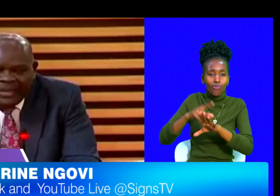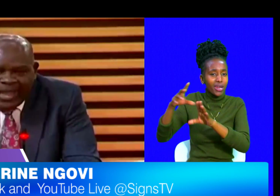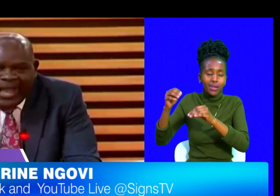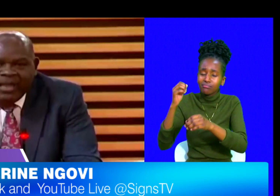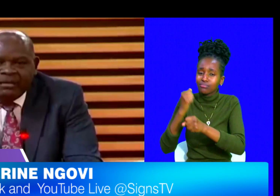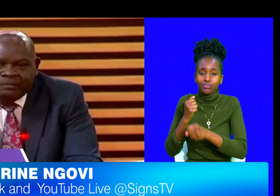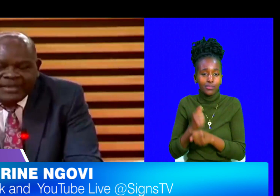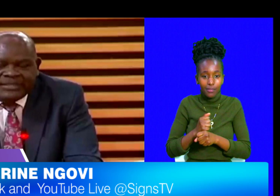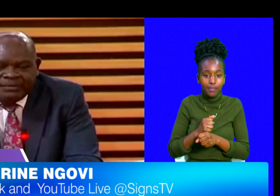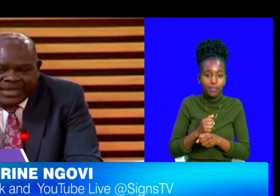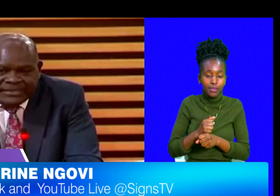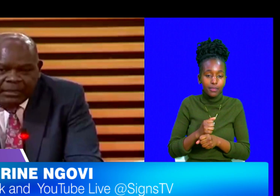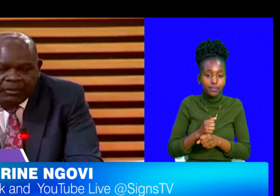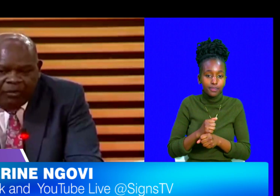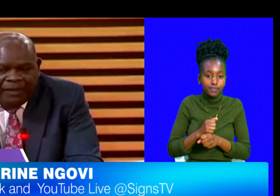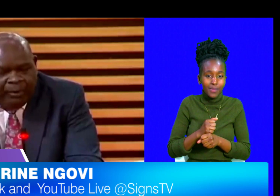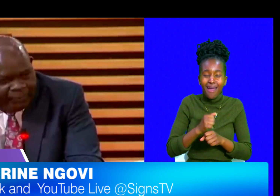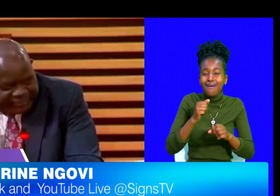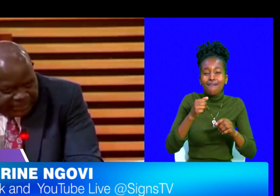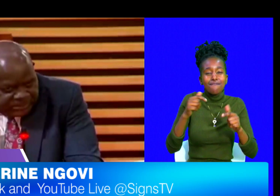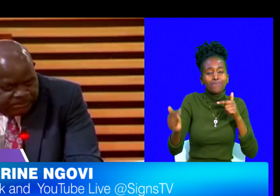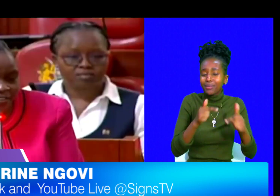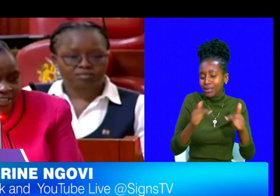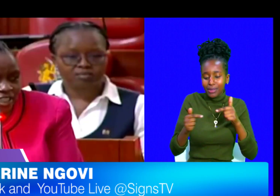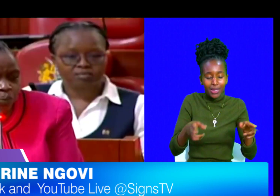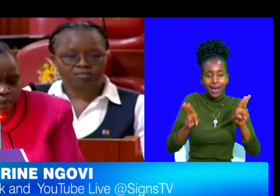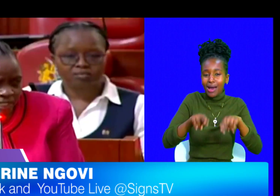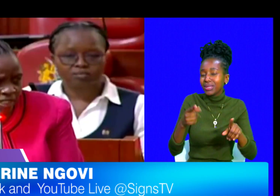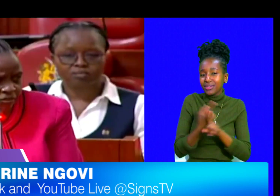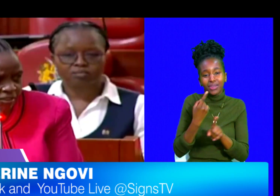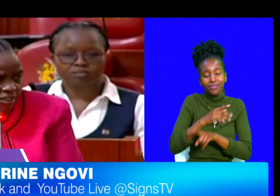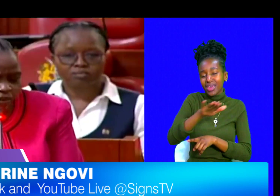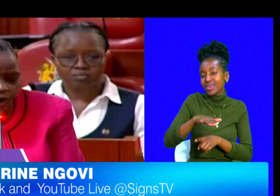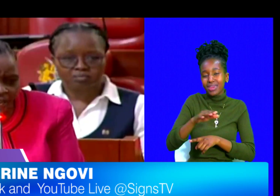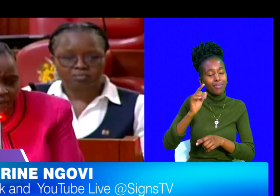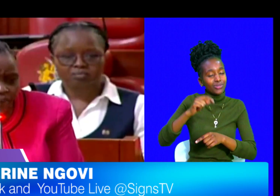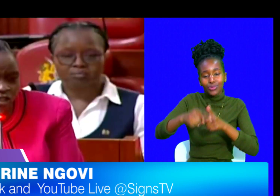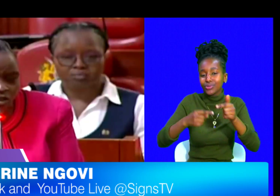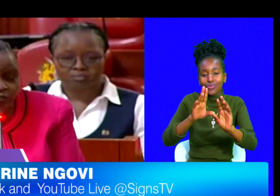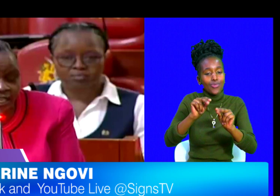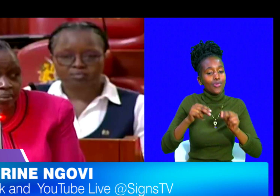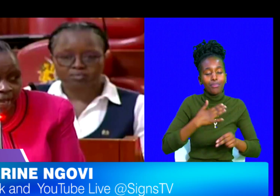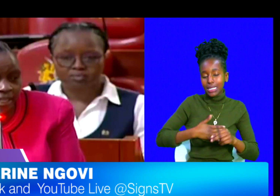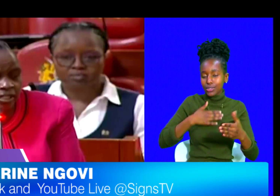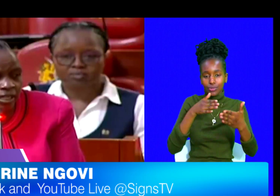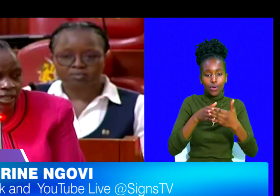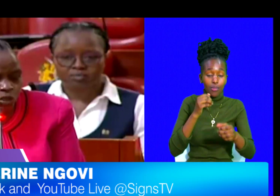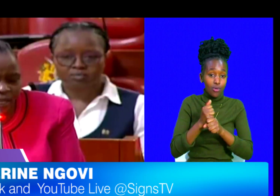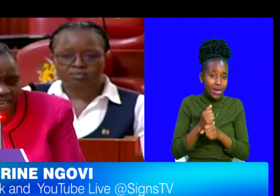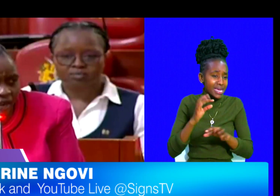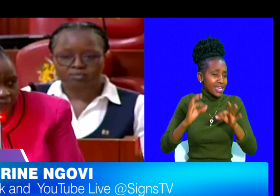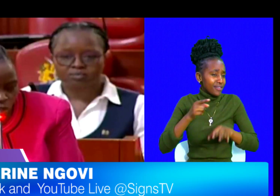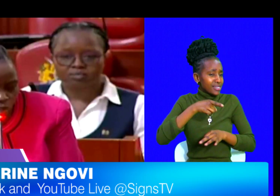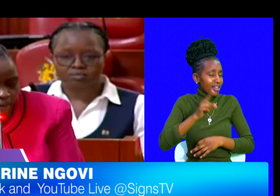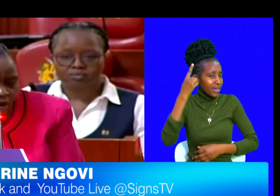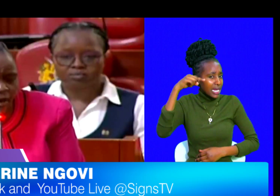be anywhere part and parcel of our politics. In fact, it's primitive for any person of sane mind to